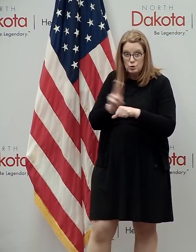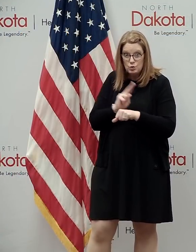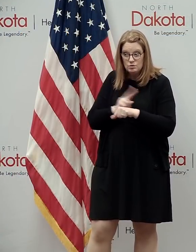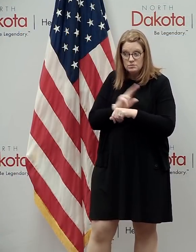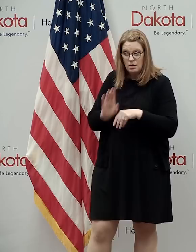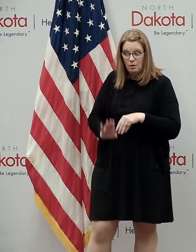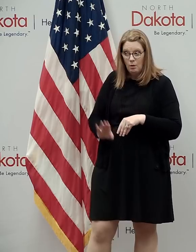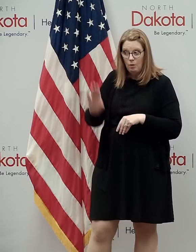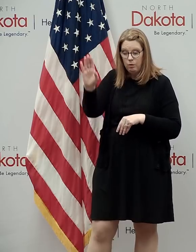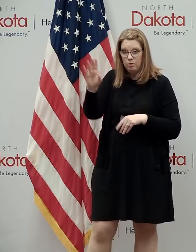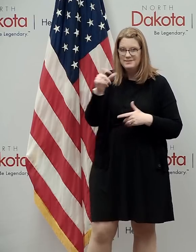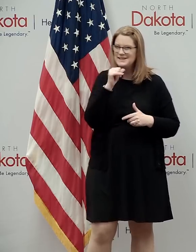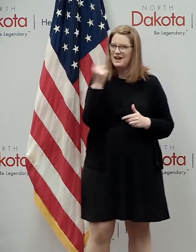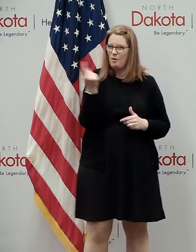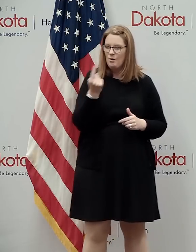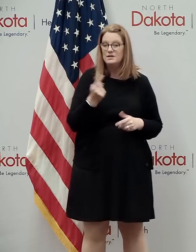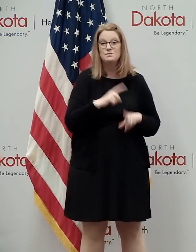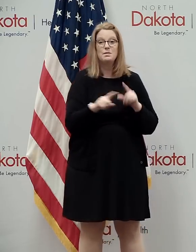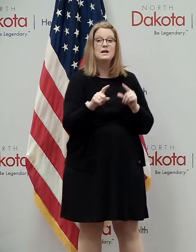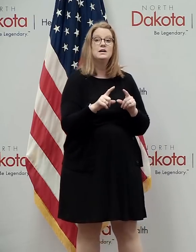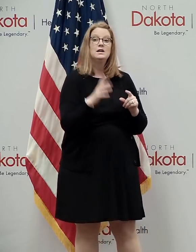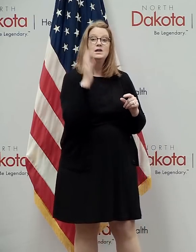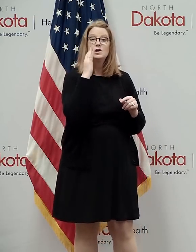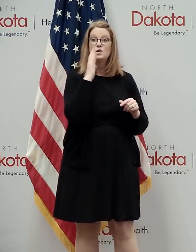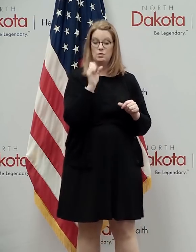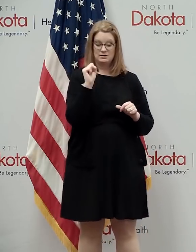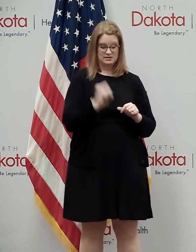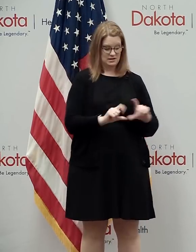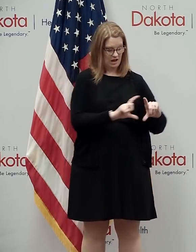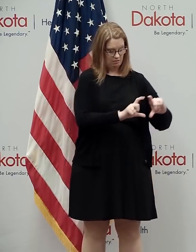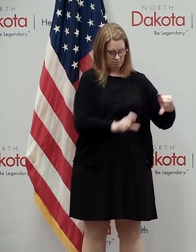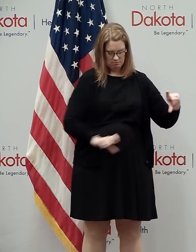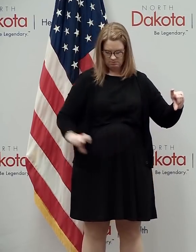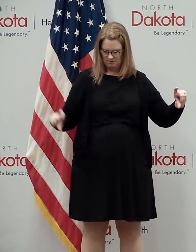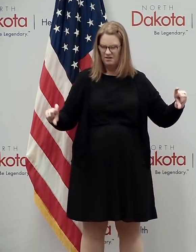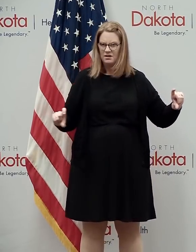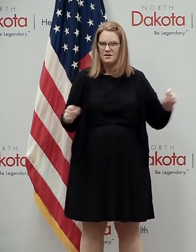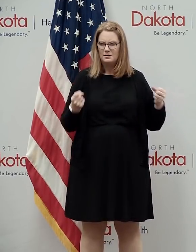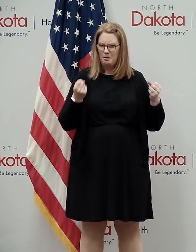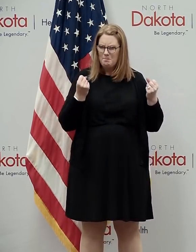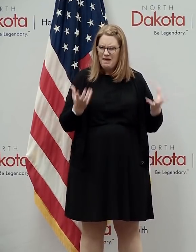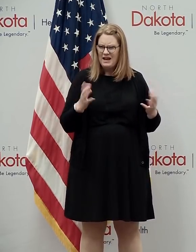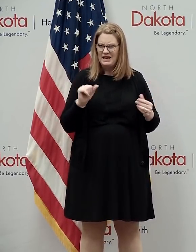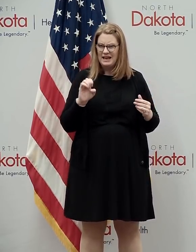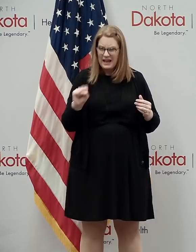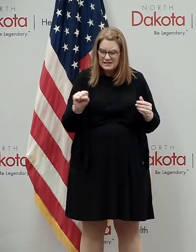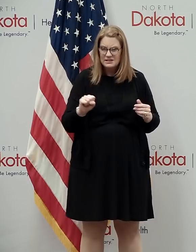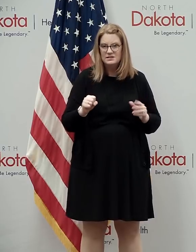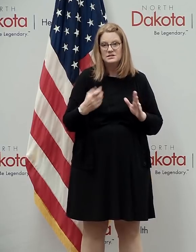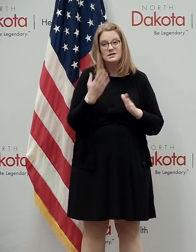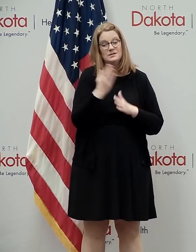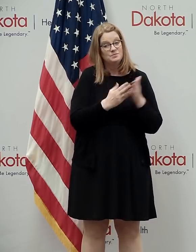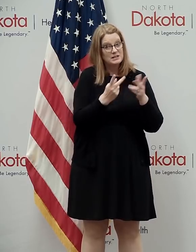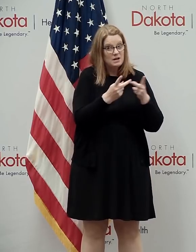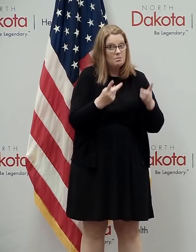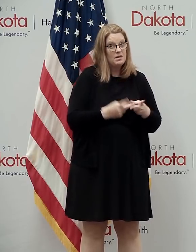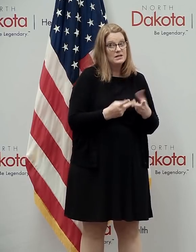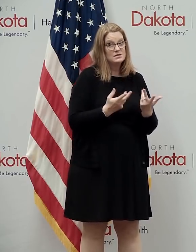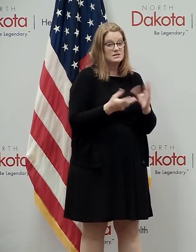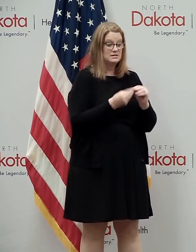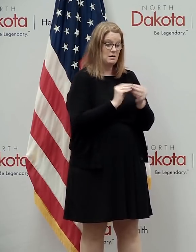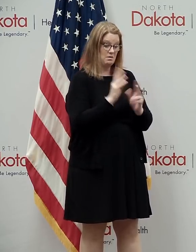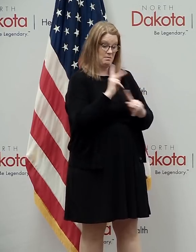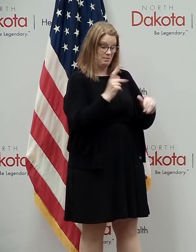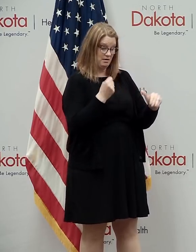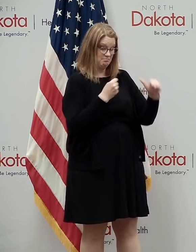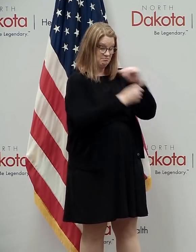Sun Belt states, as their cases have increased, in some cases their hospitalizations have not, and that's again